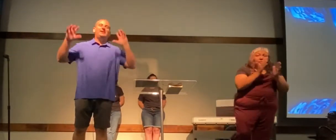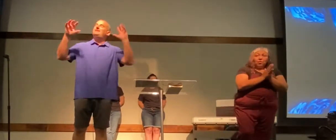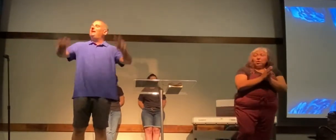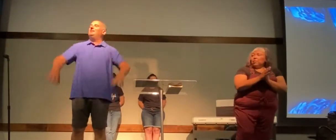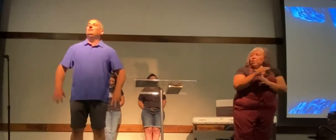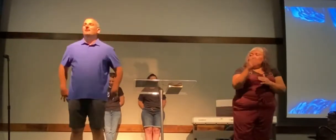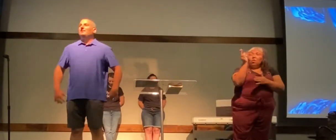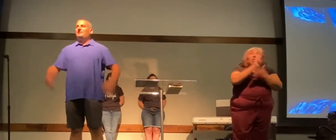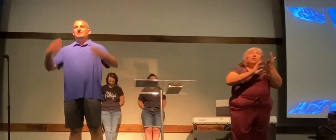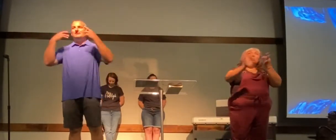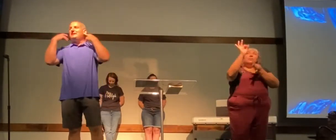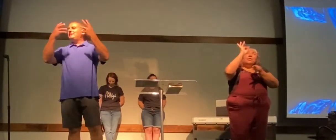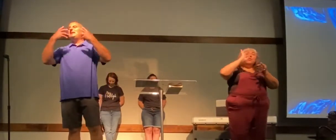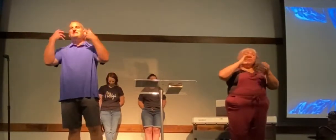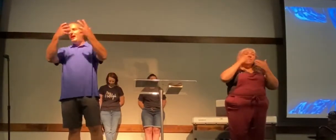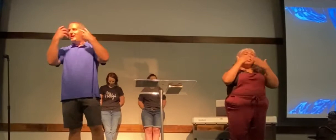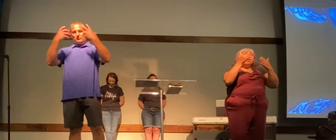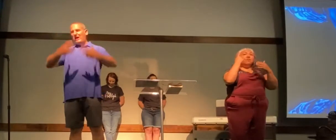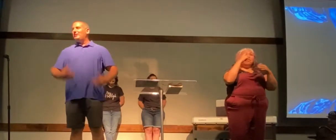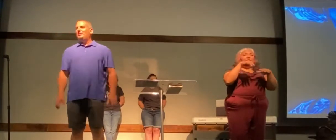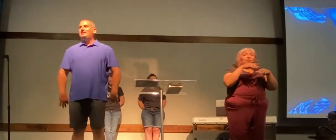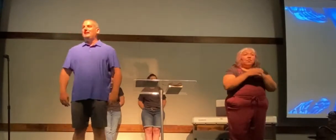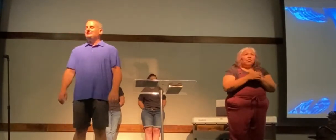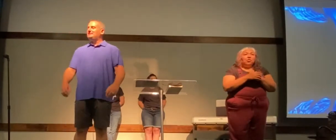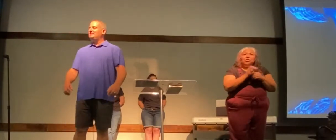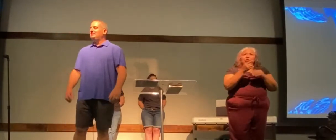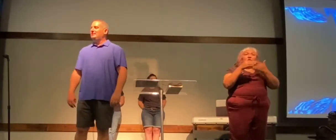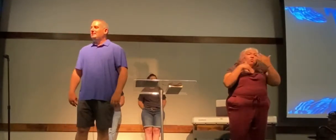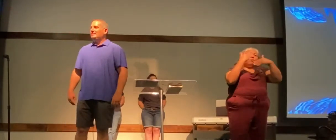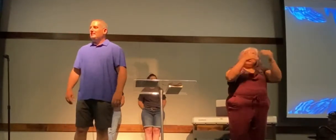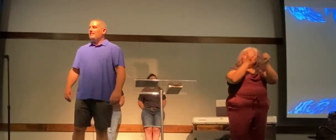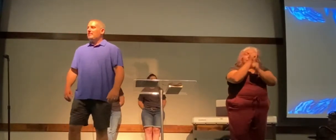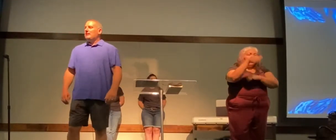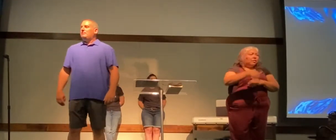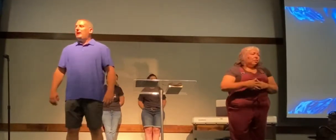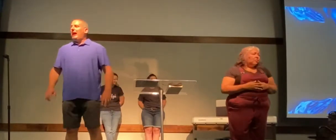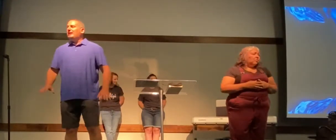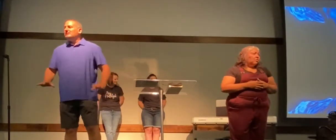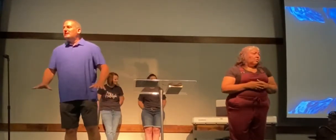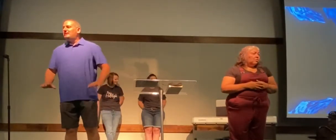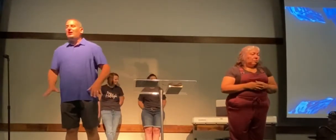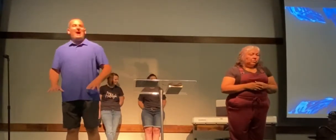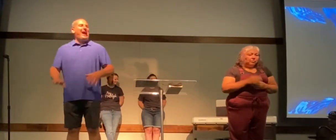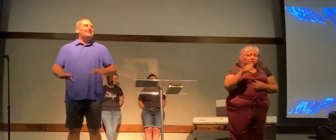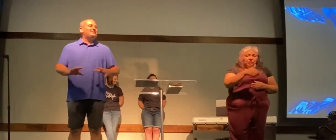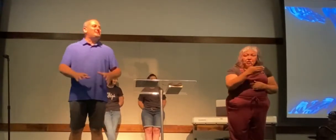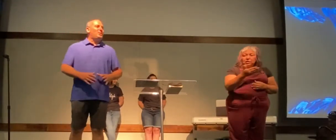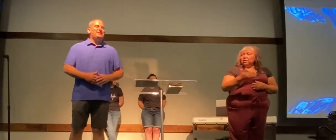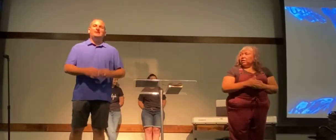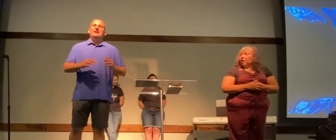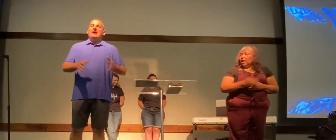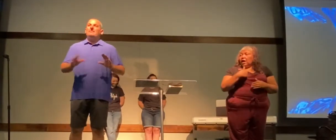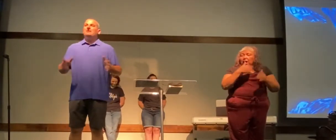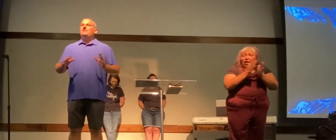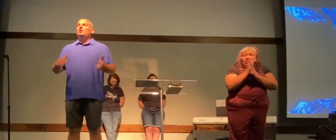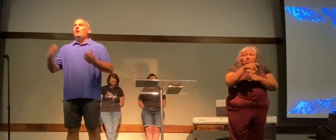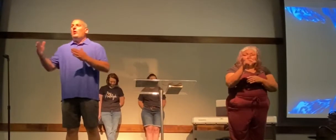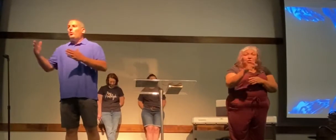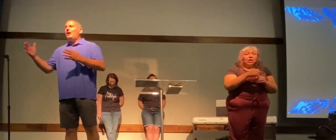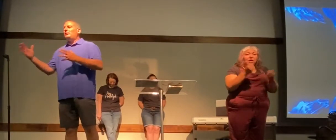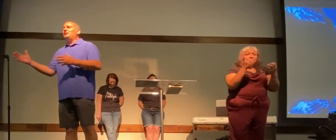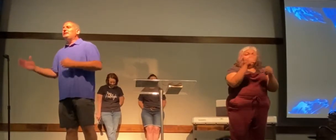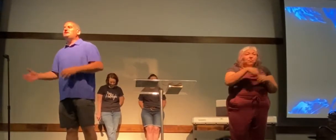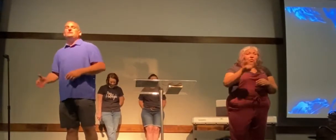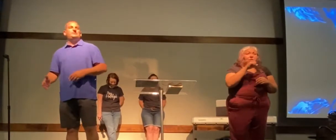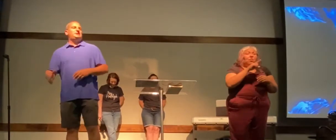Spirit, thank you for taking my tongue and running with this. But here's the deal. I asked this question. How many of you